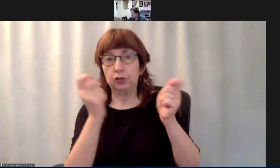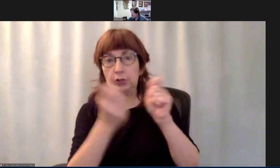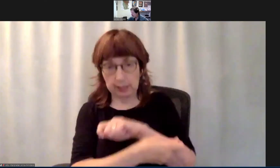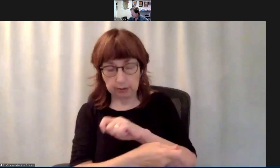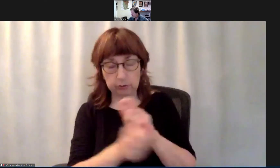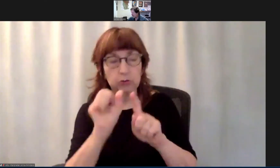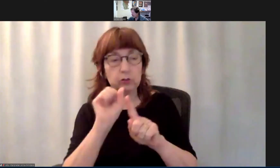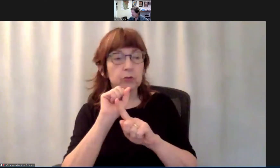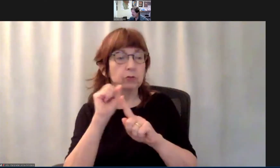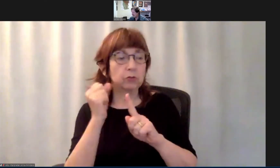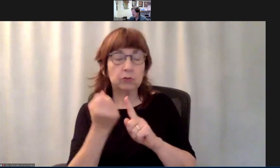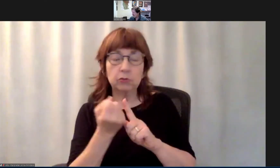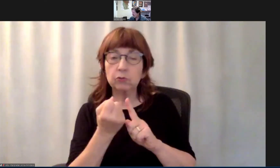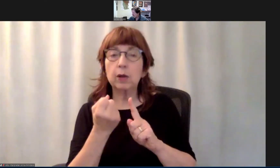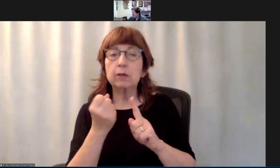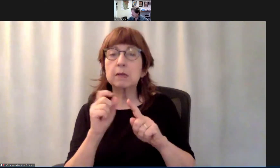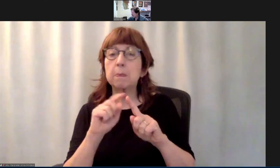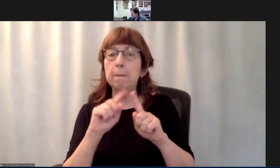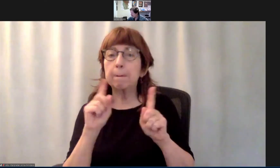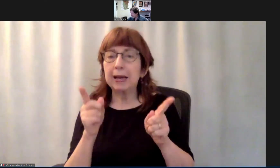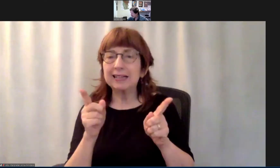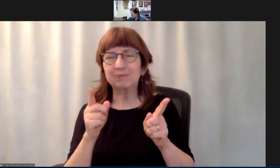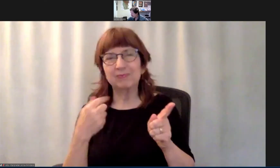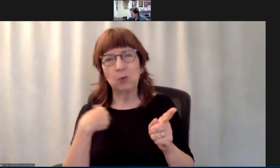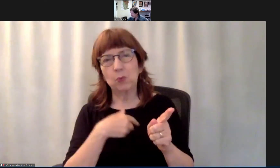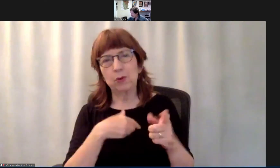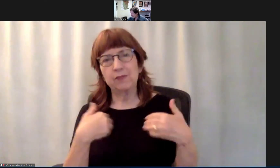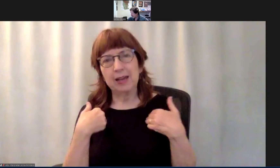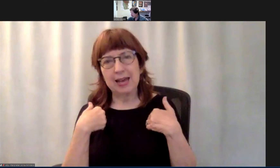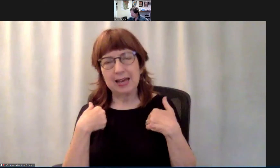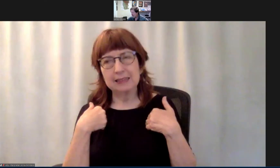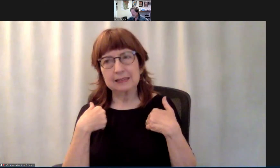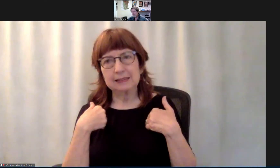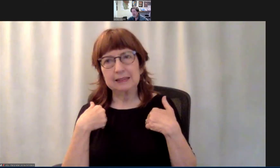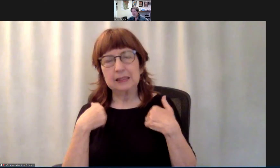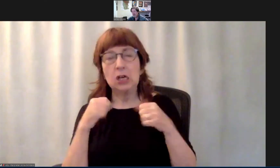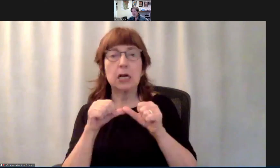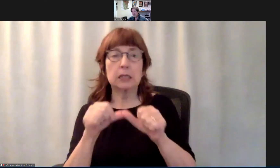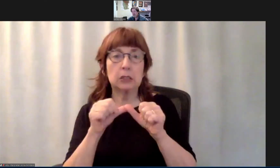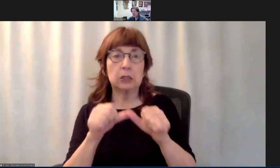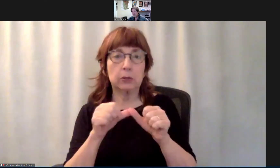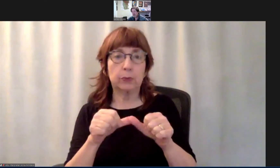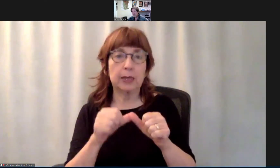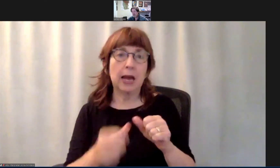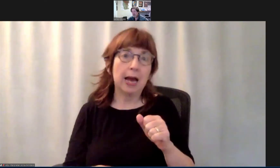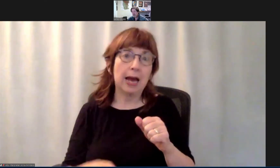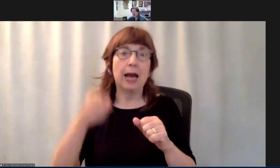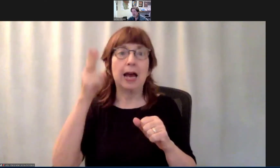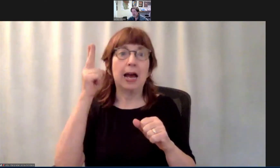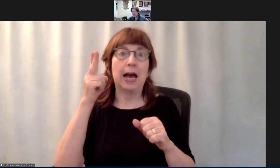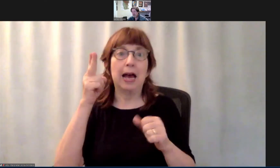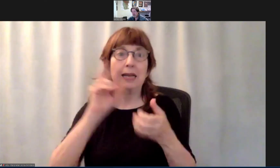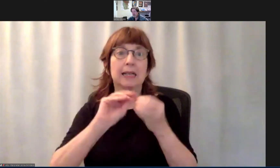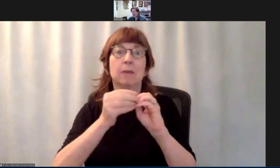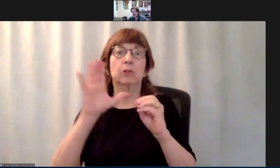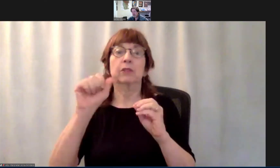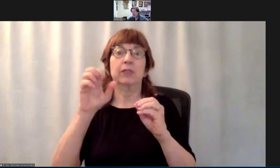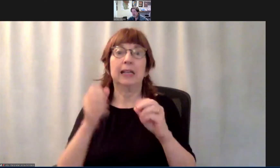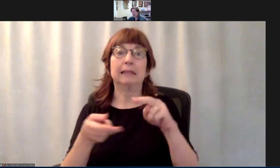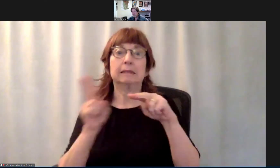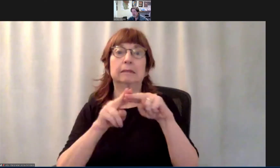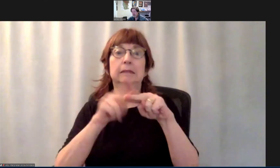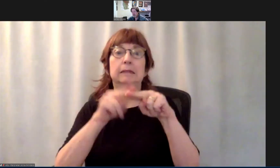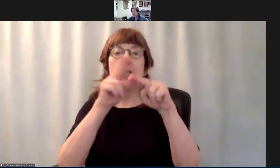situation. But, you know, we've had ongoing high case rates and now an increase